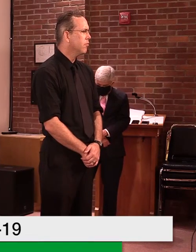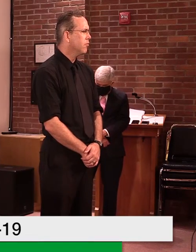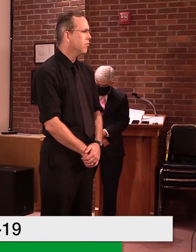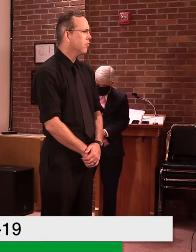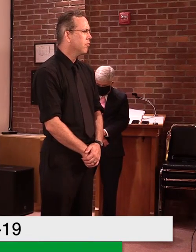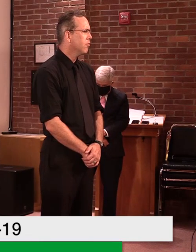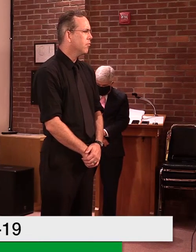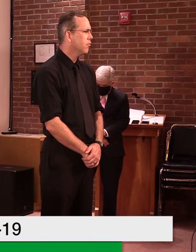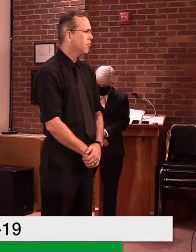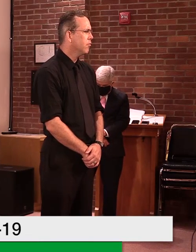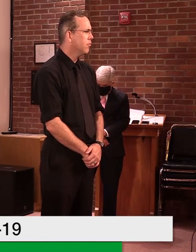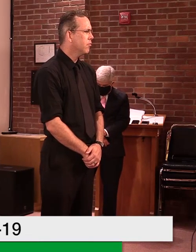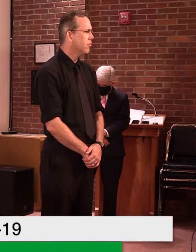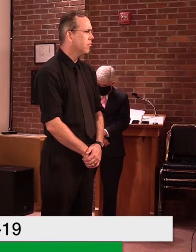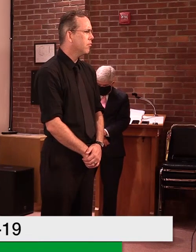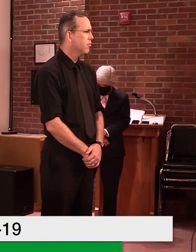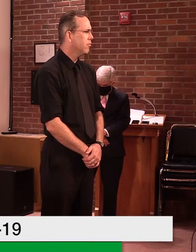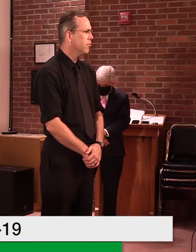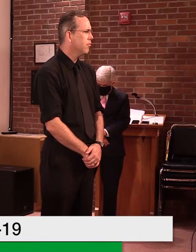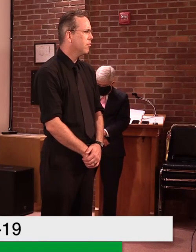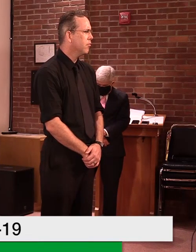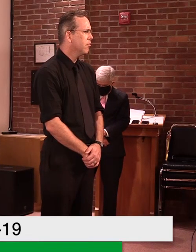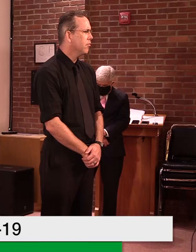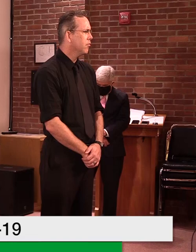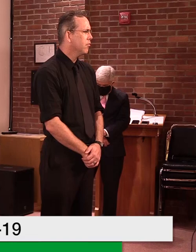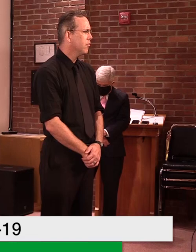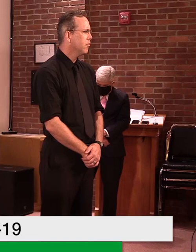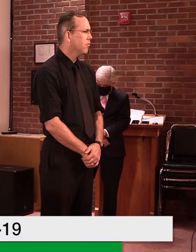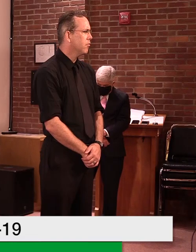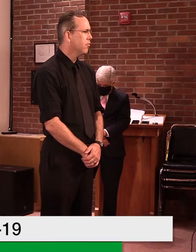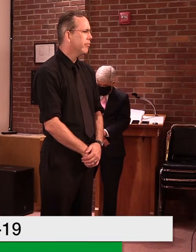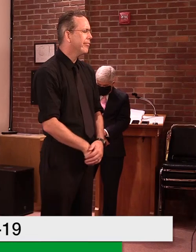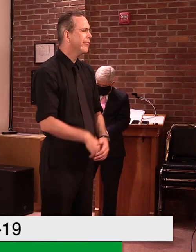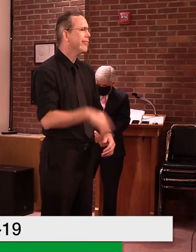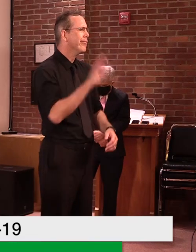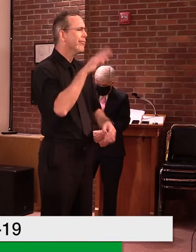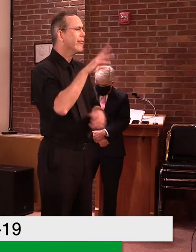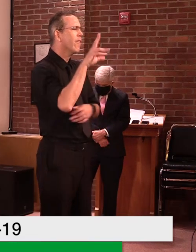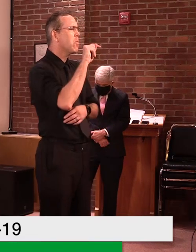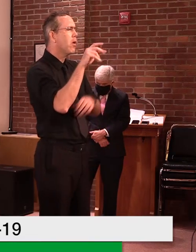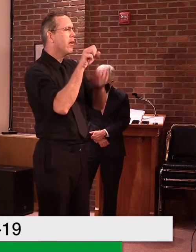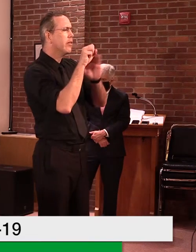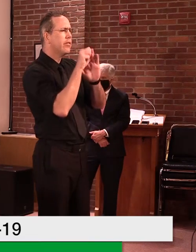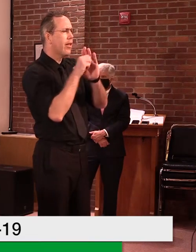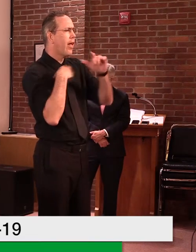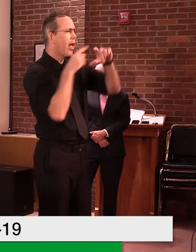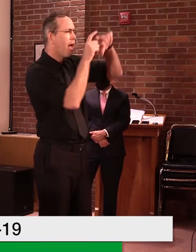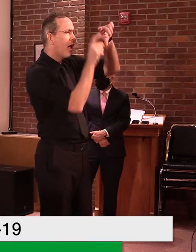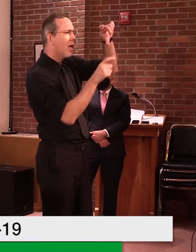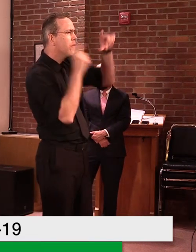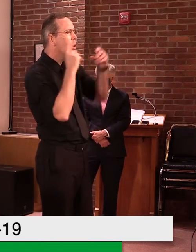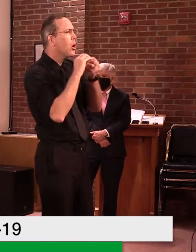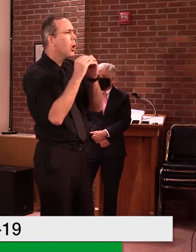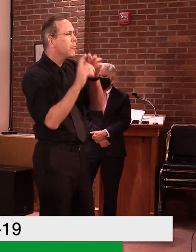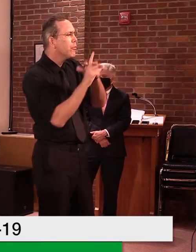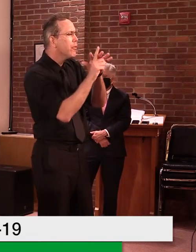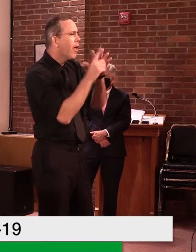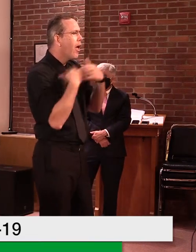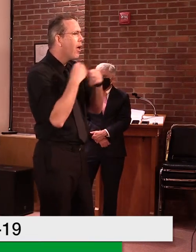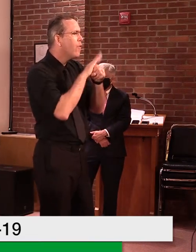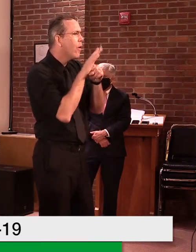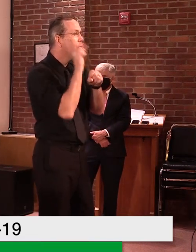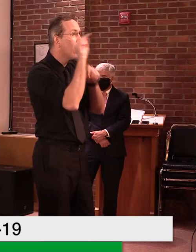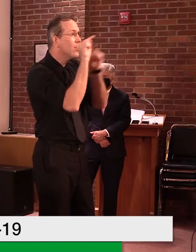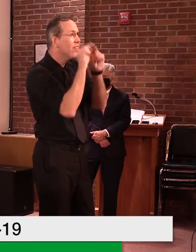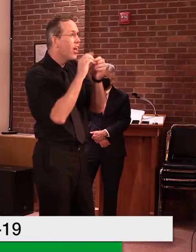been attributed to that town in the listings that the state has put out,